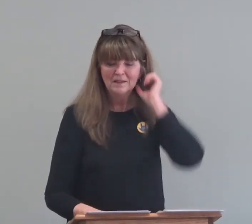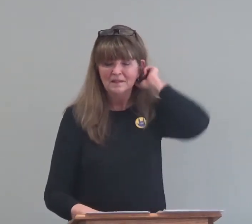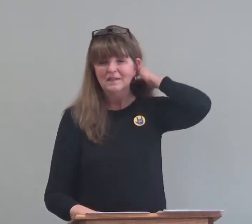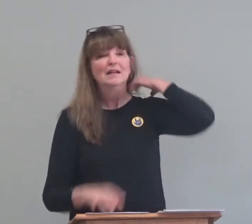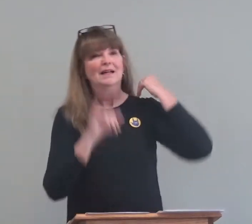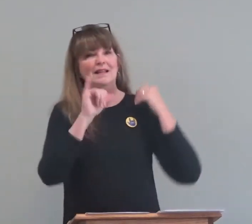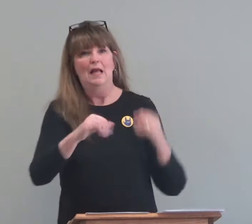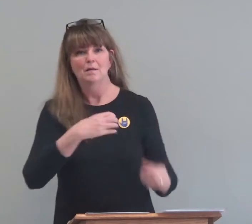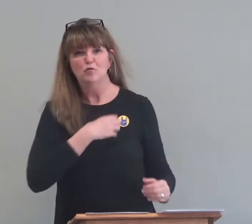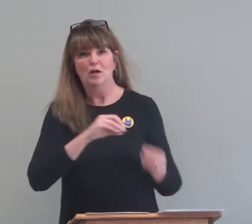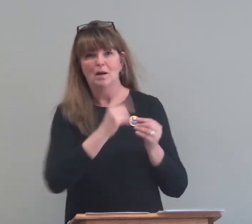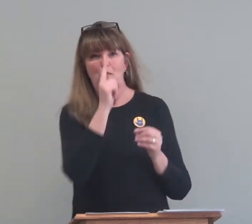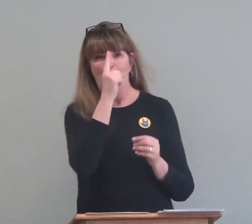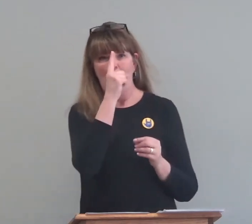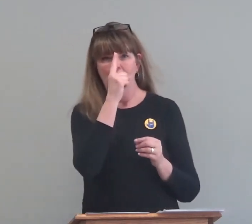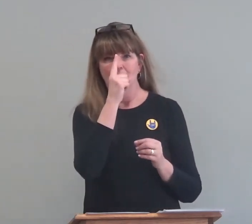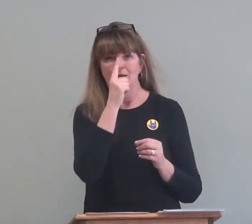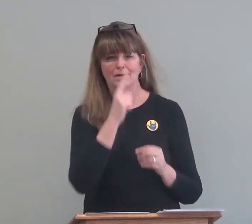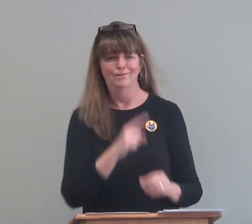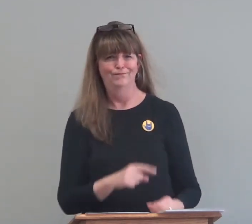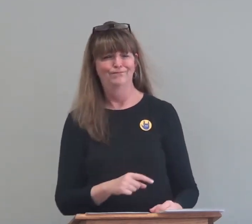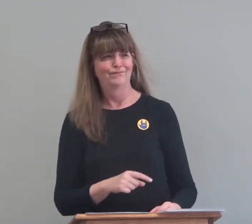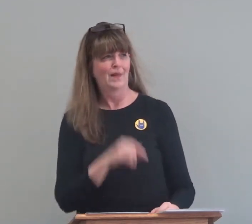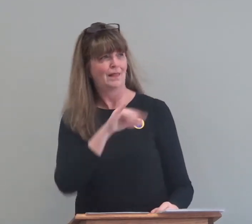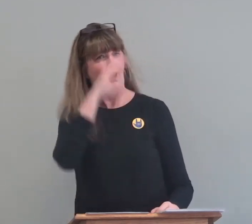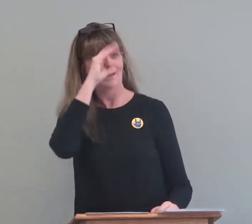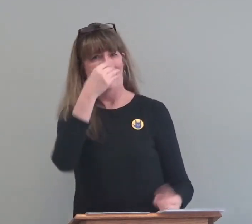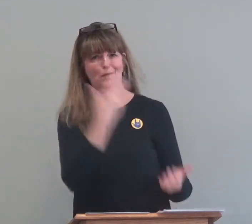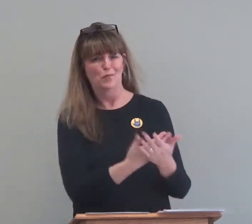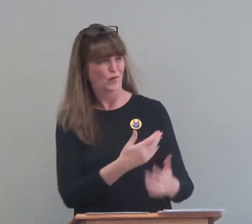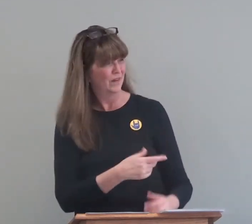that? That was objection number 1.